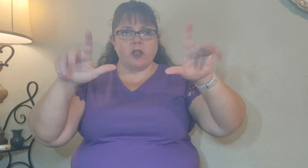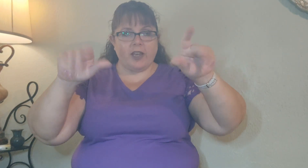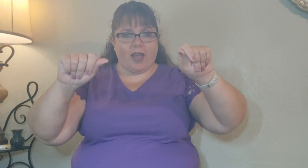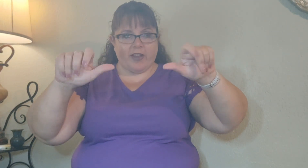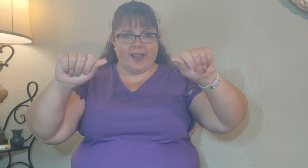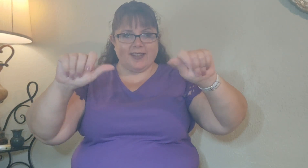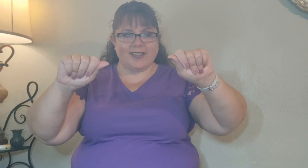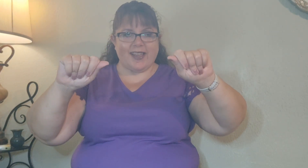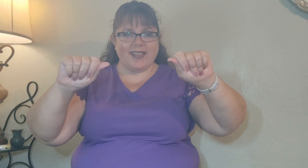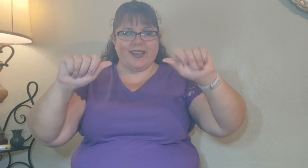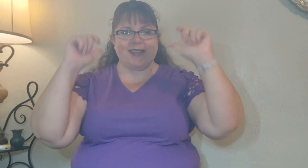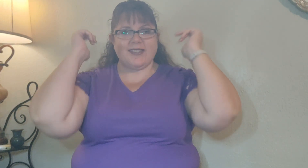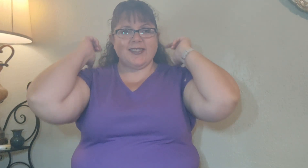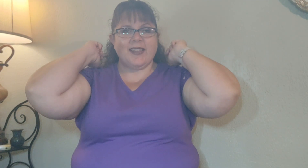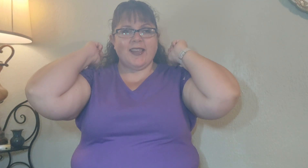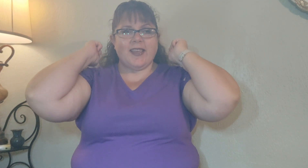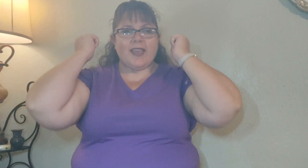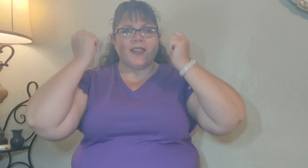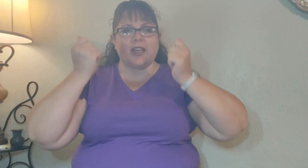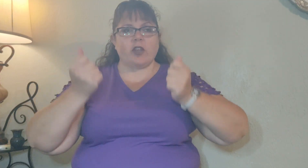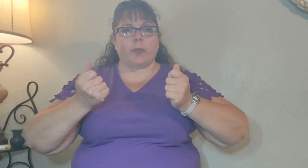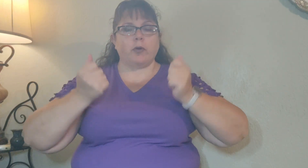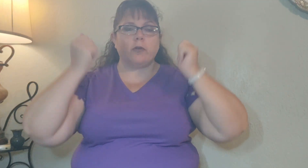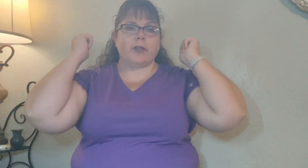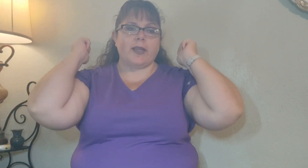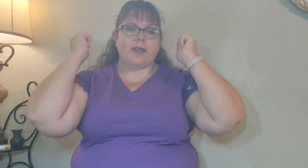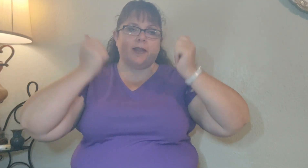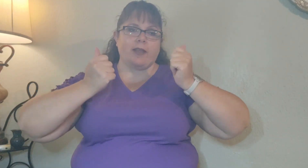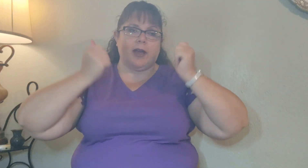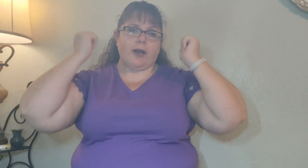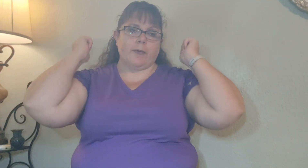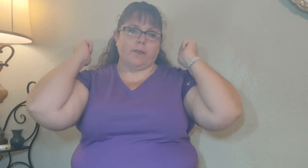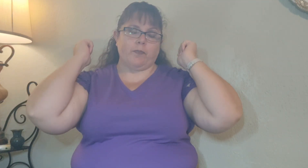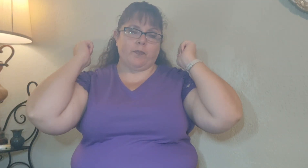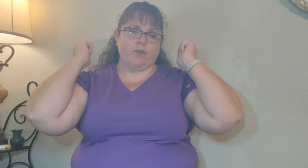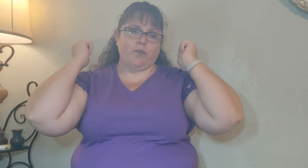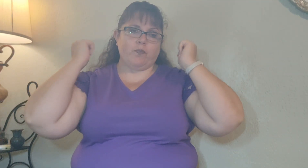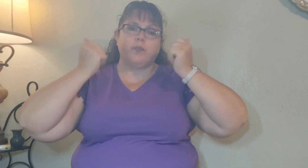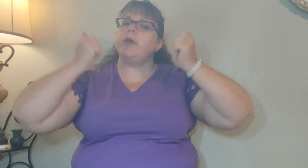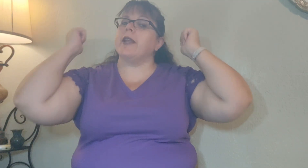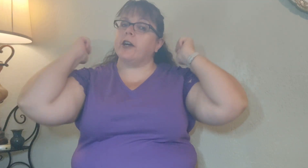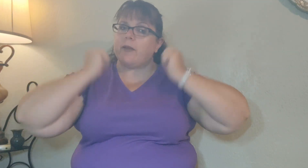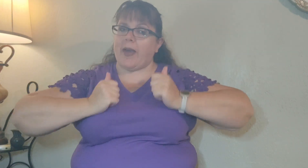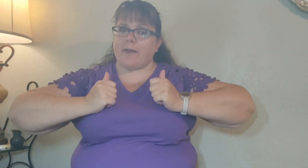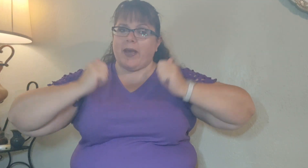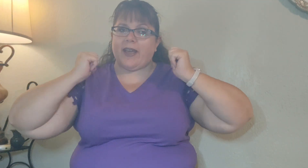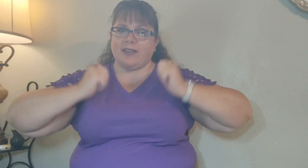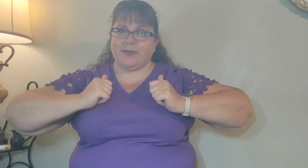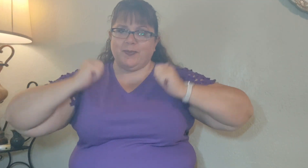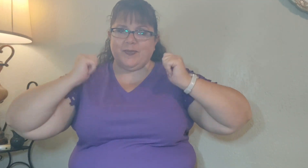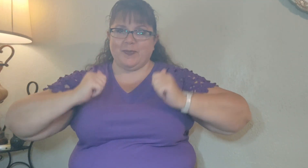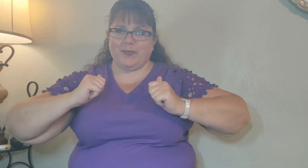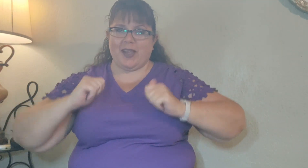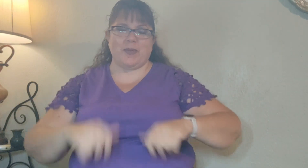you'd have your hands like this, and like you're pulling, putting on a backpack type of